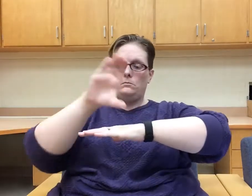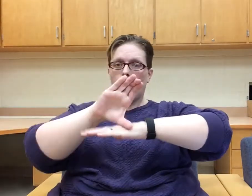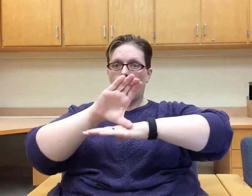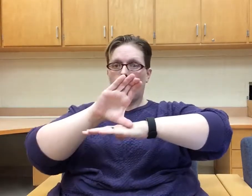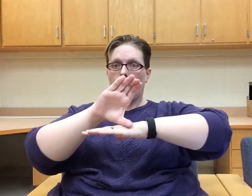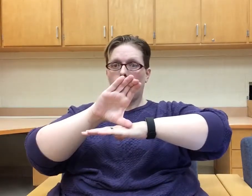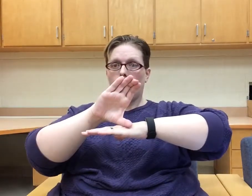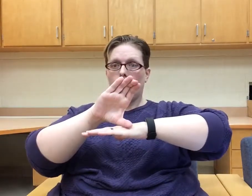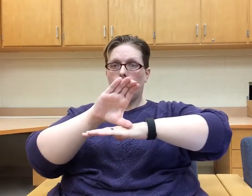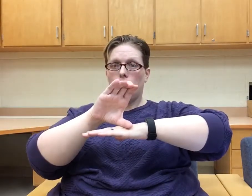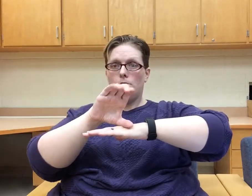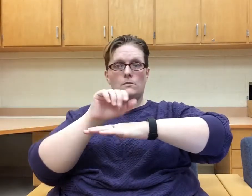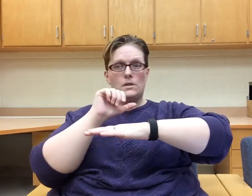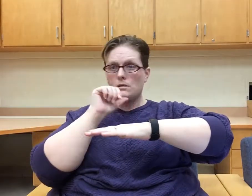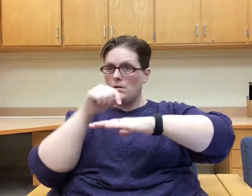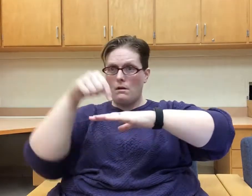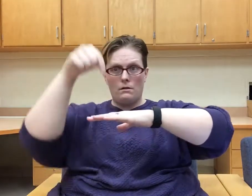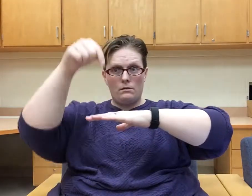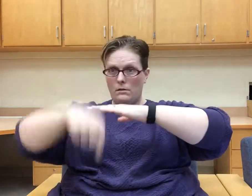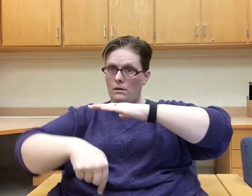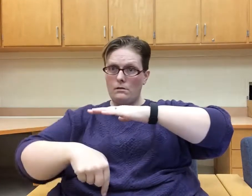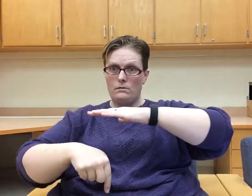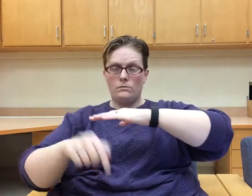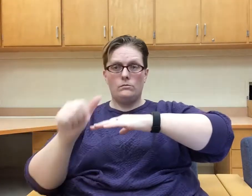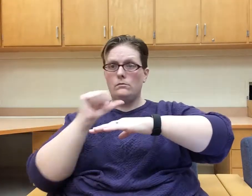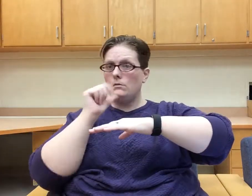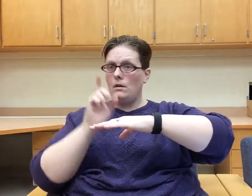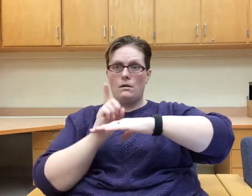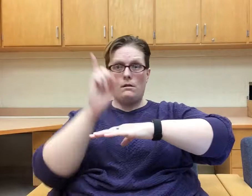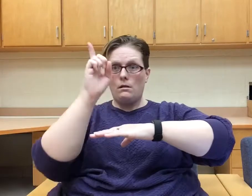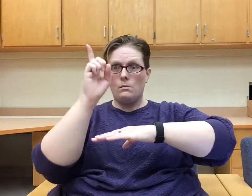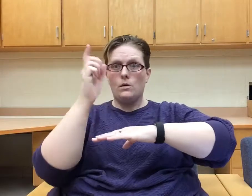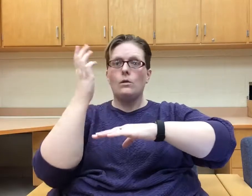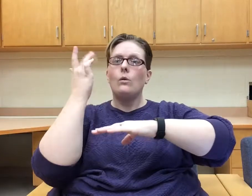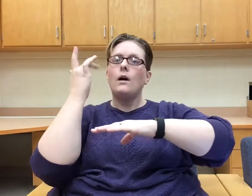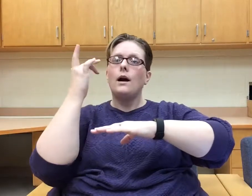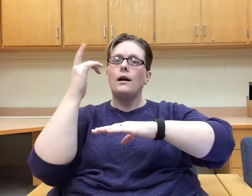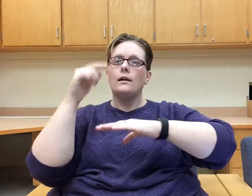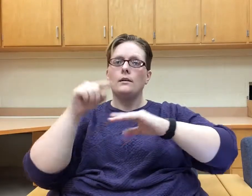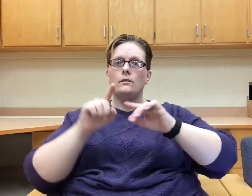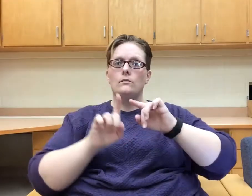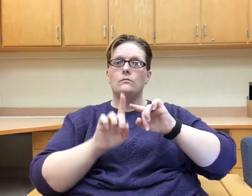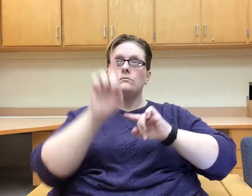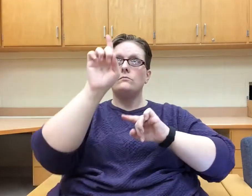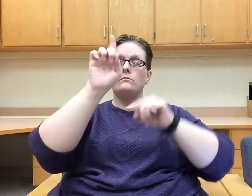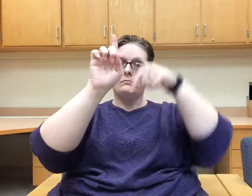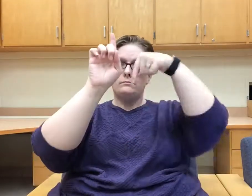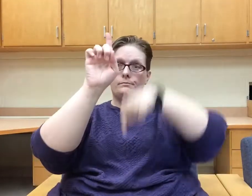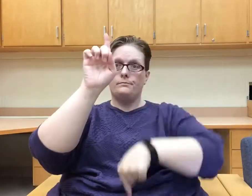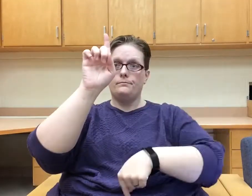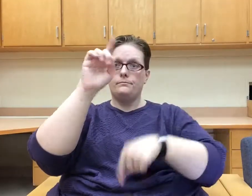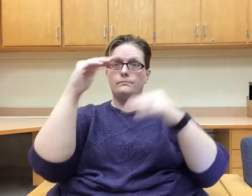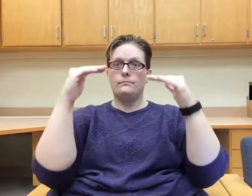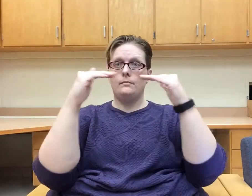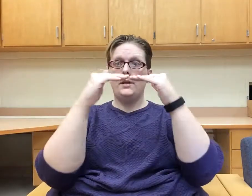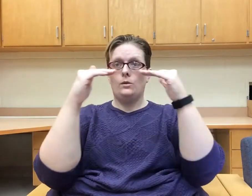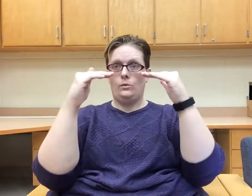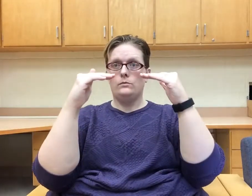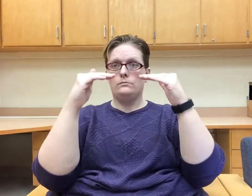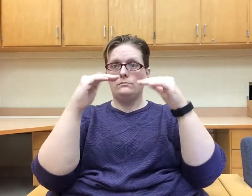a table. It doesn't fall, it doesn't float. Why? Because the forces acting